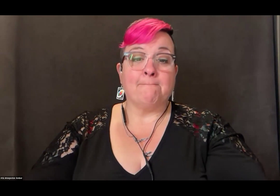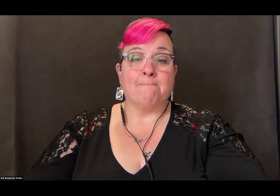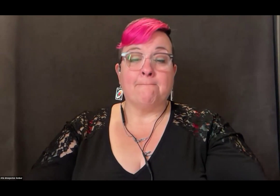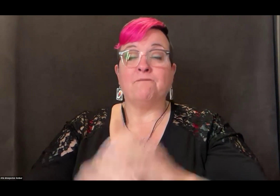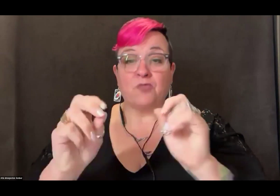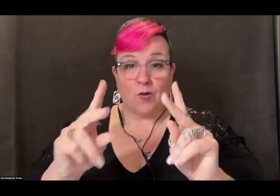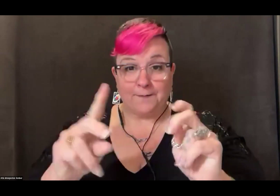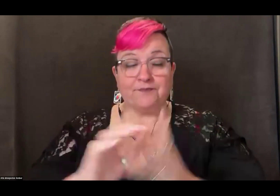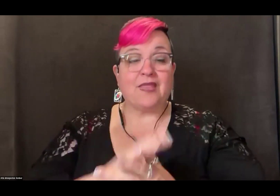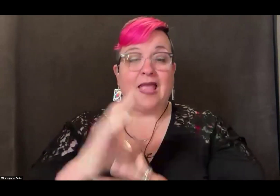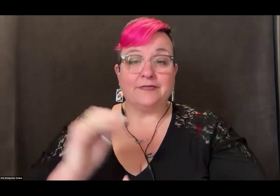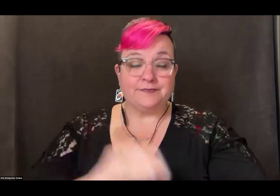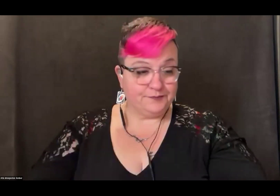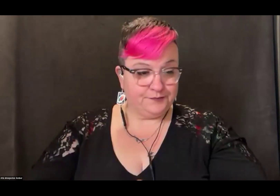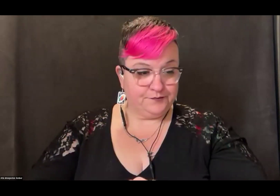All right. And